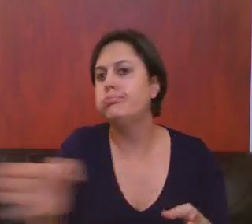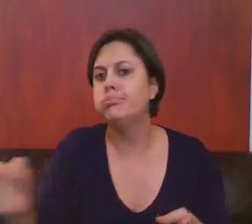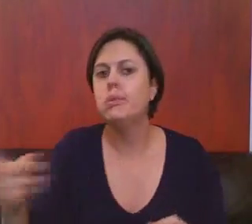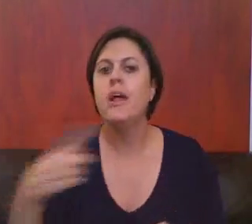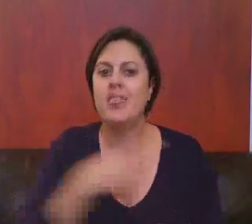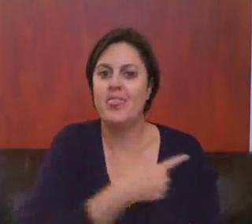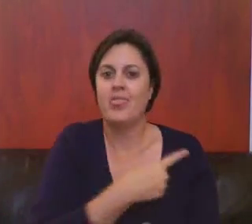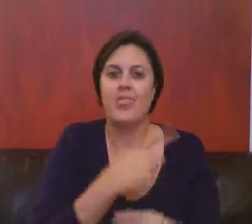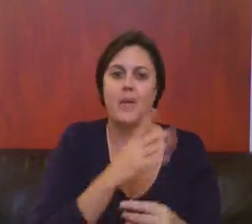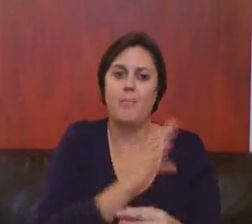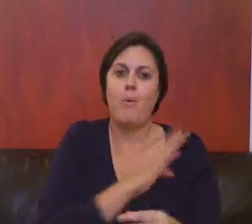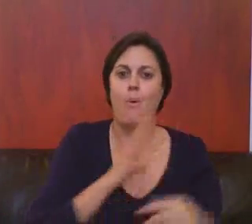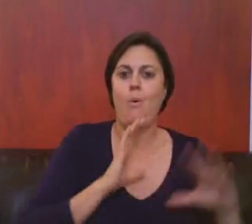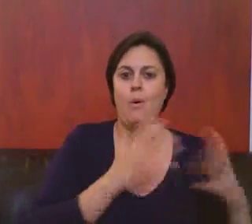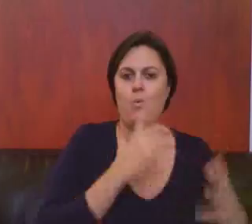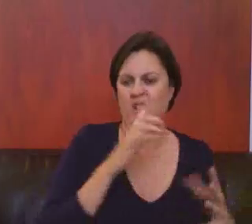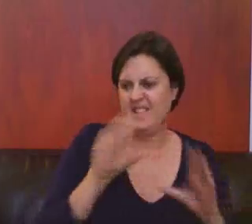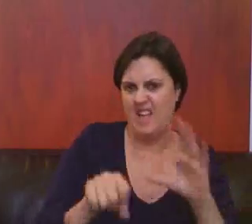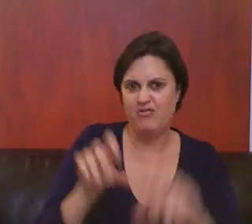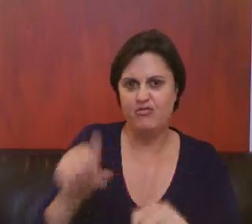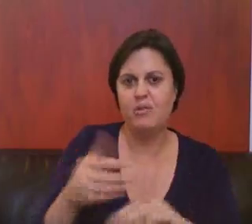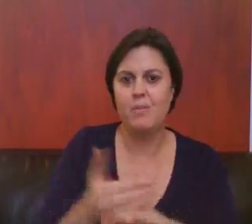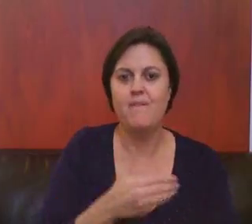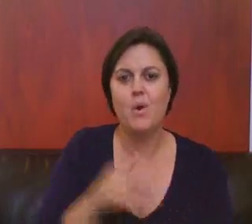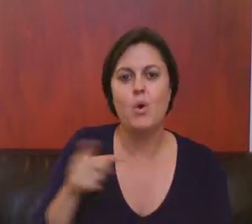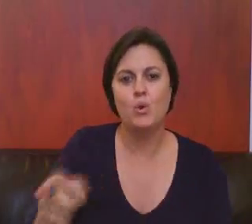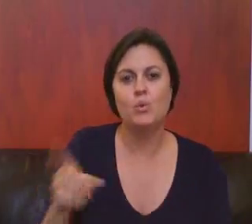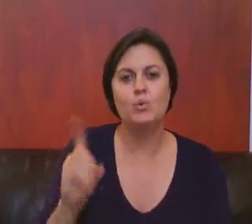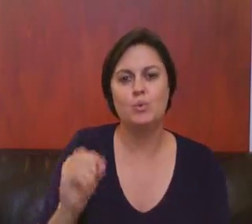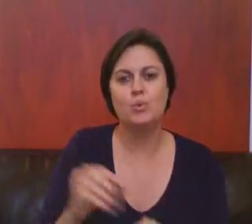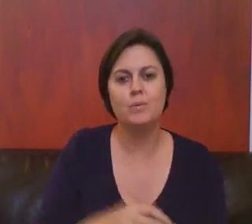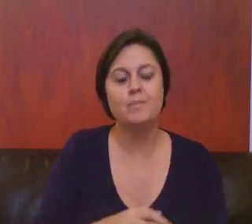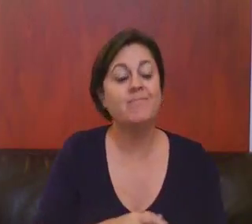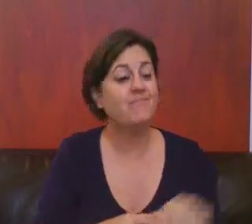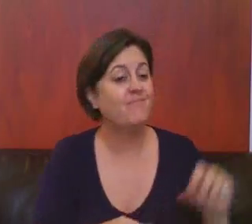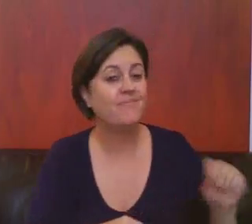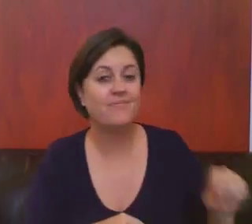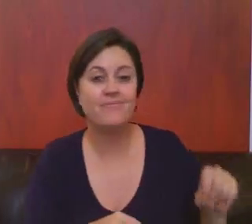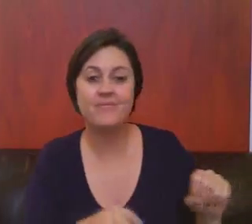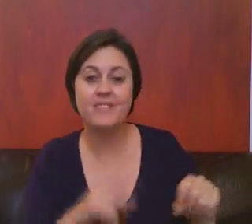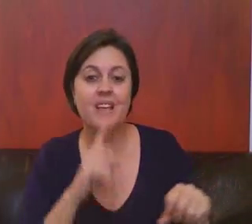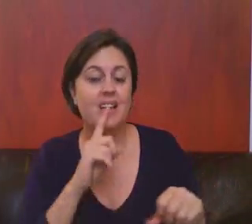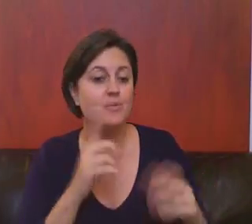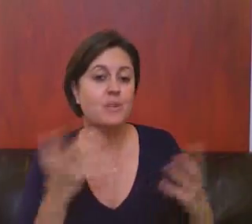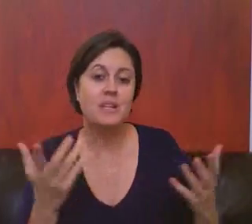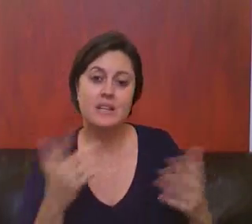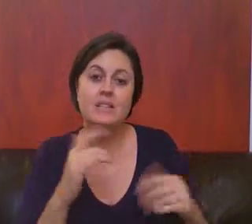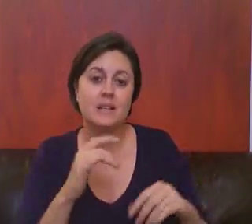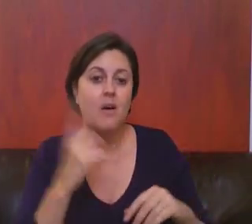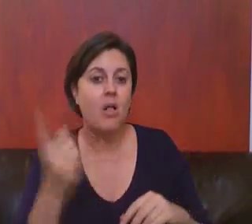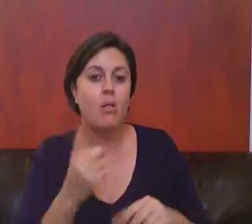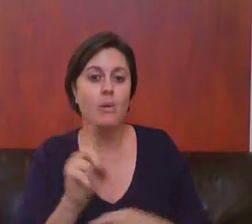Long before you will, for sure. And they'll ask great questions, right? Right, right. Sometimes